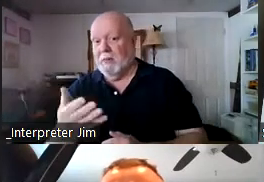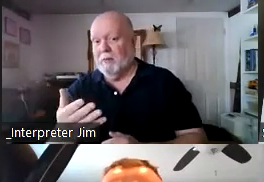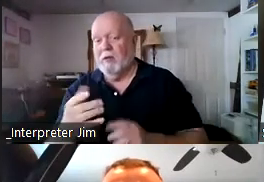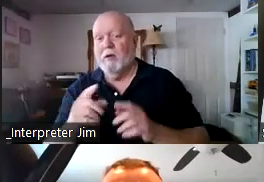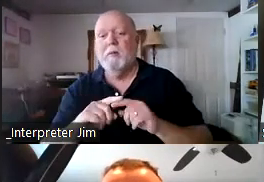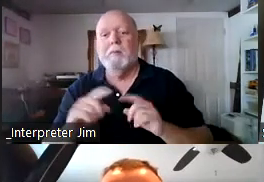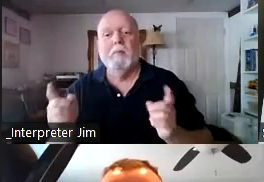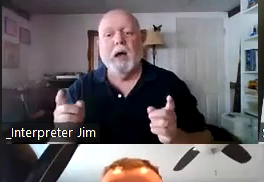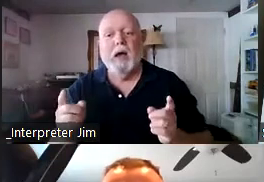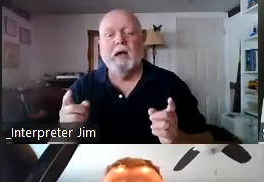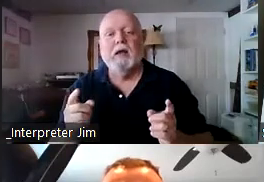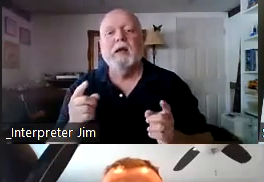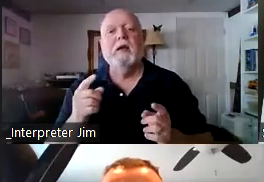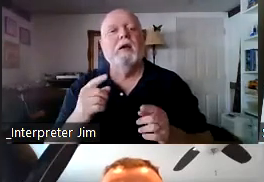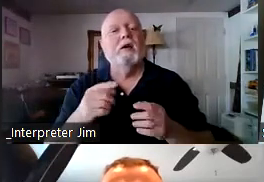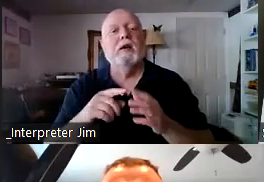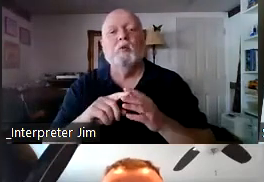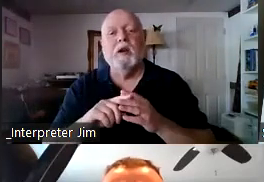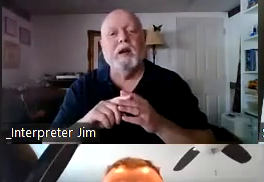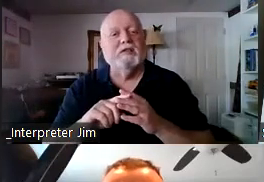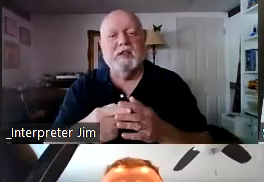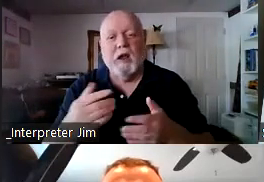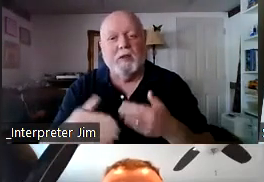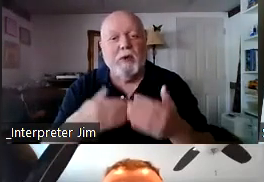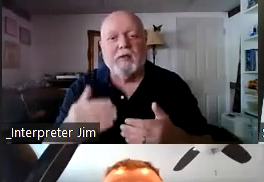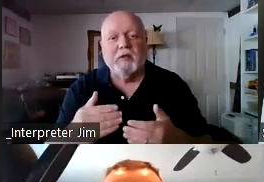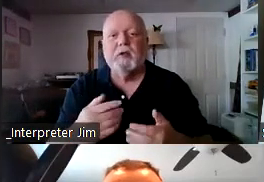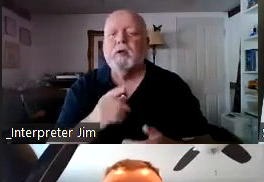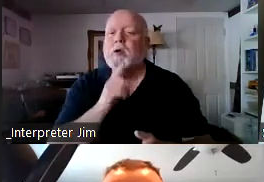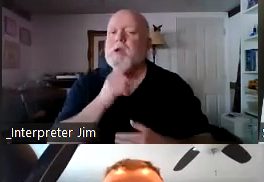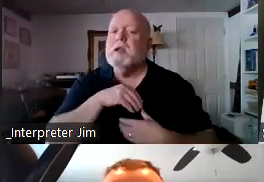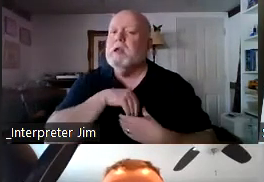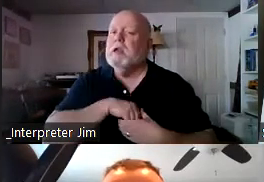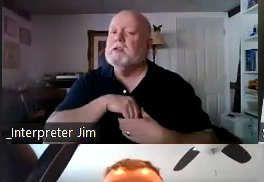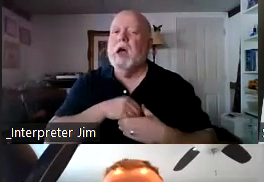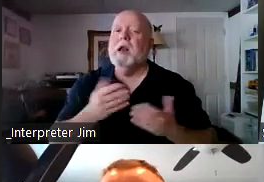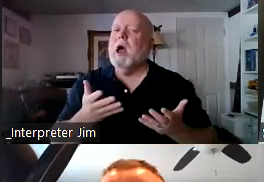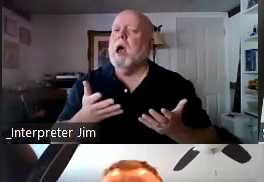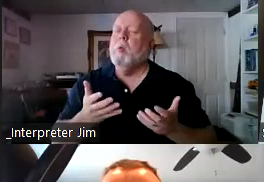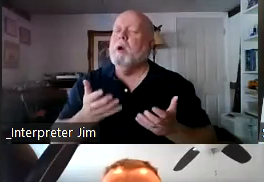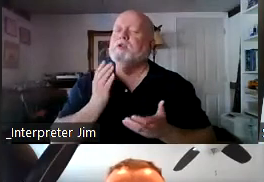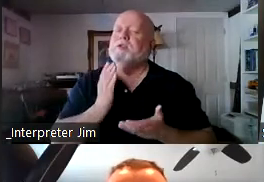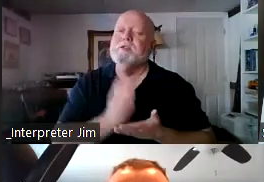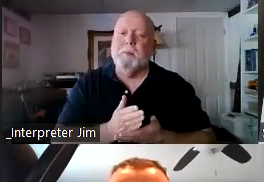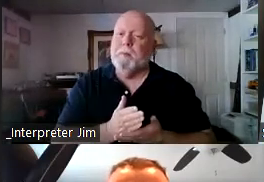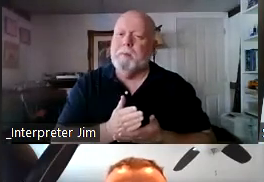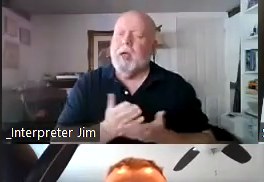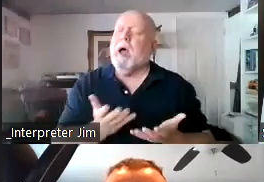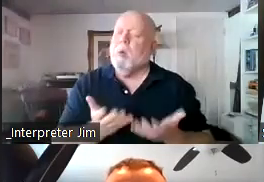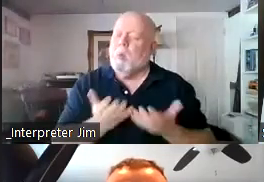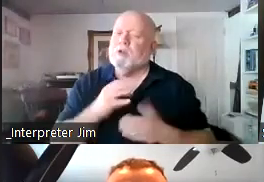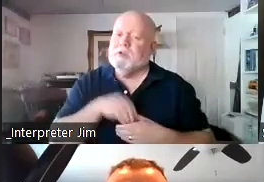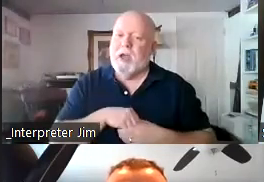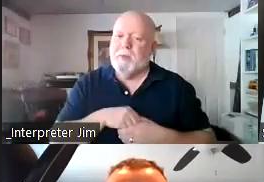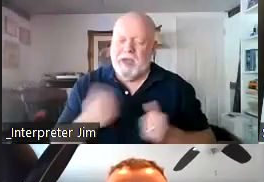I want to stop. Everything in me is telling me to stop. I know for sure, like, this is either going to kill me or destroy me. Everything in